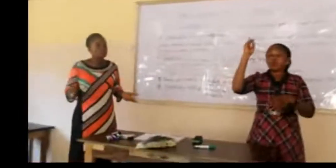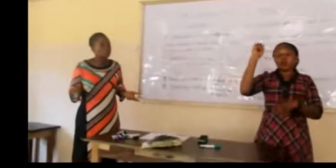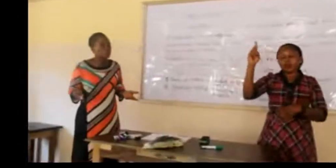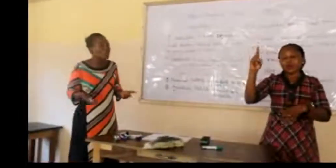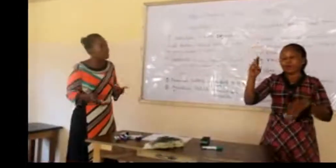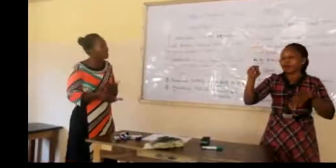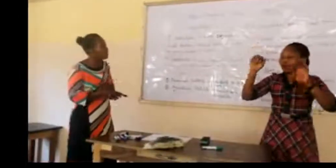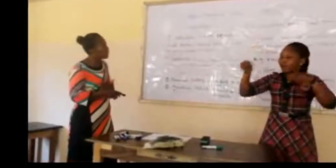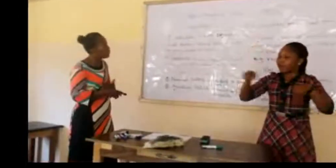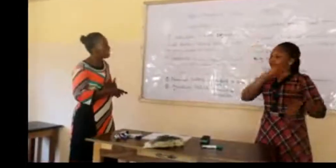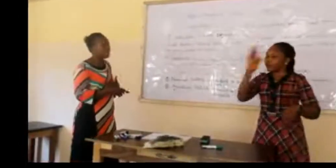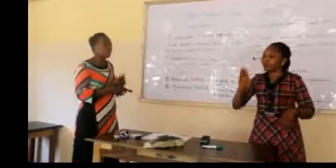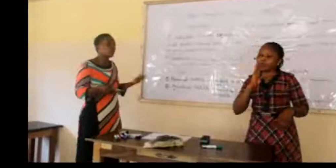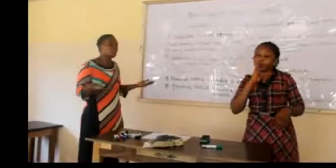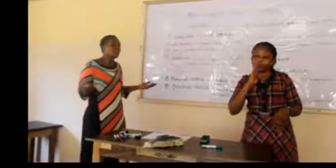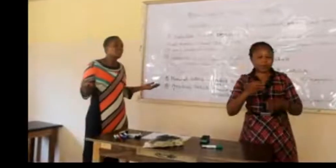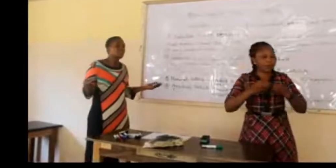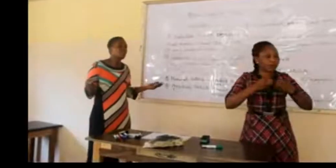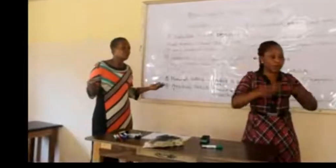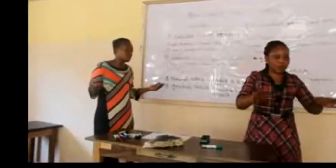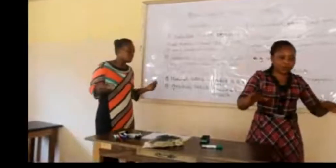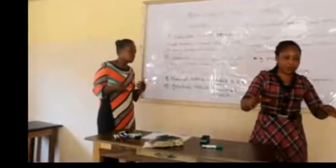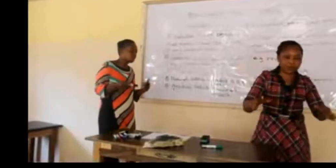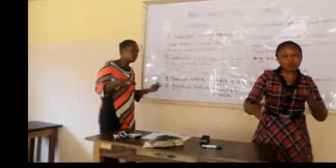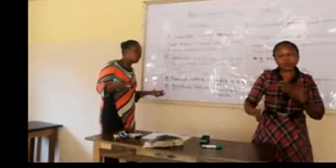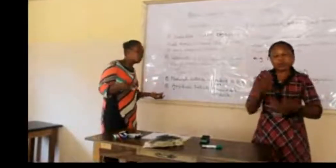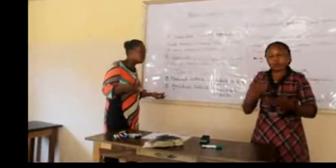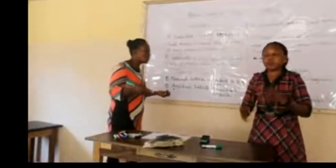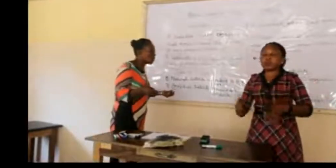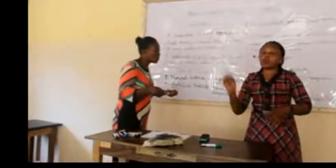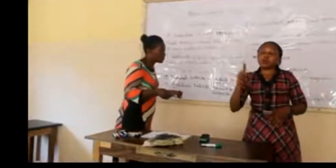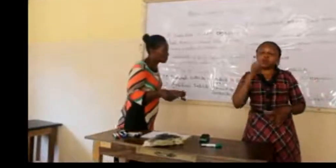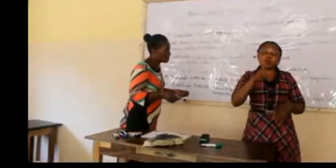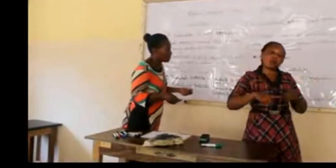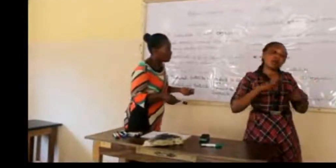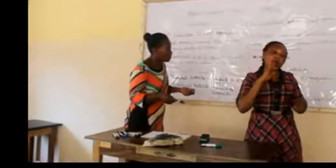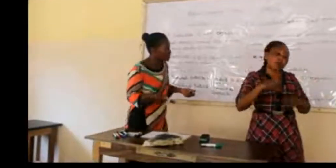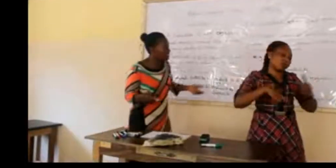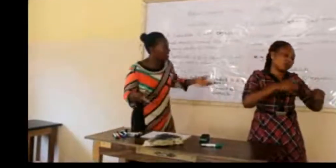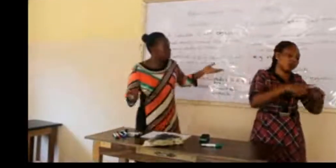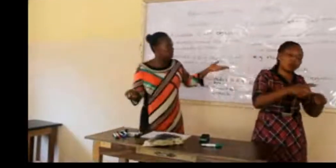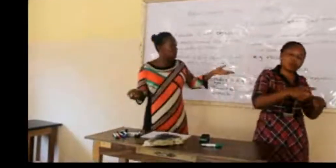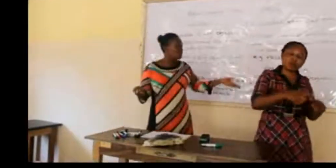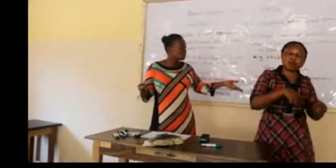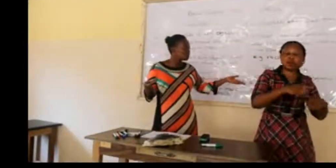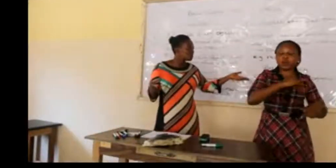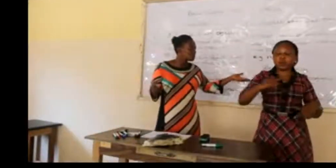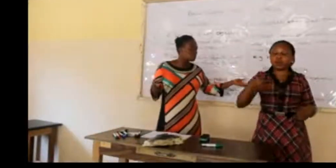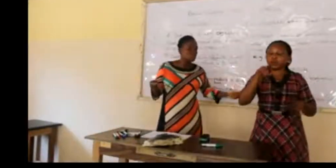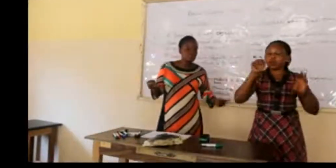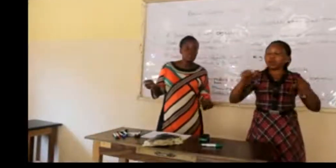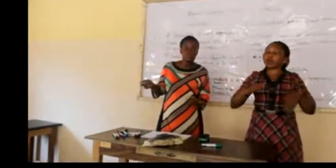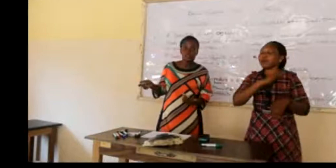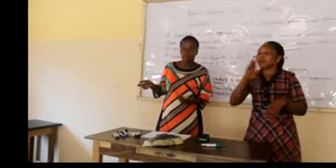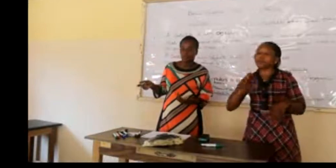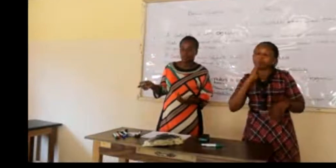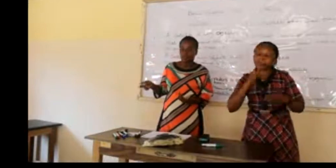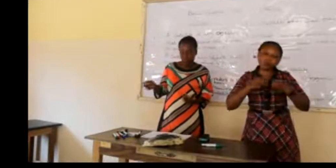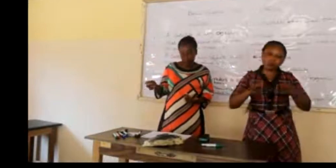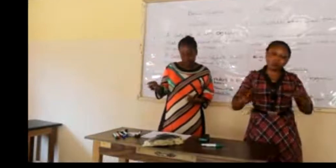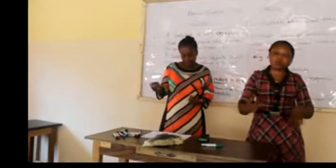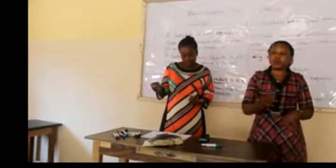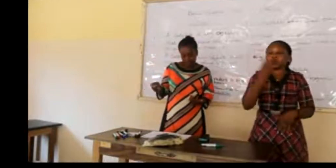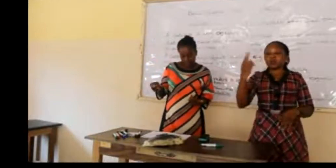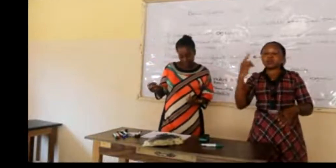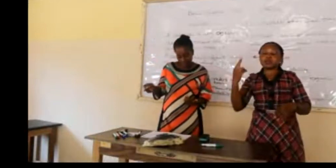it possible that wherever you are going across the earth's surface, you cannot be lost using geographic position system.